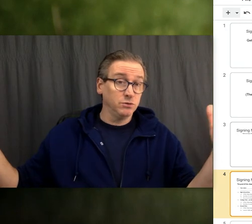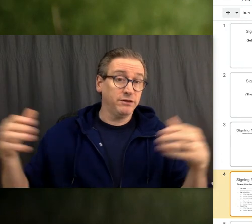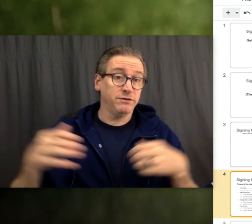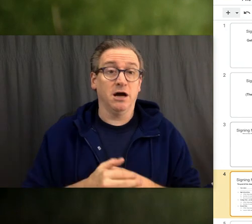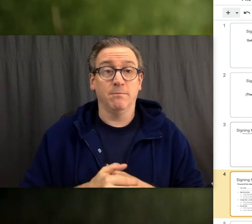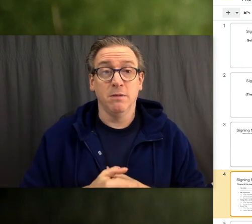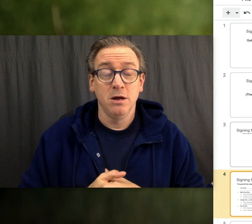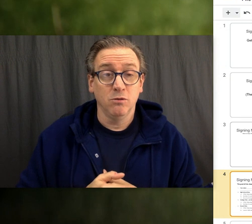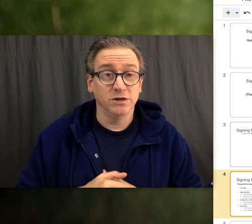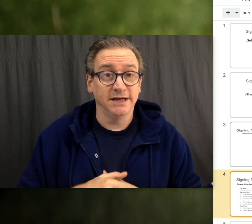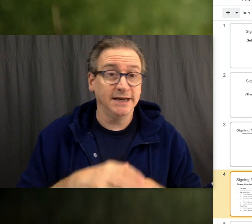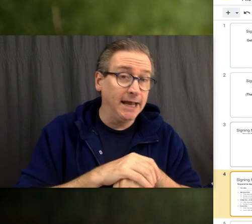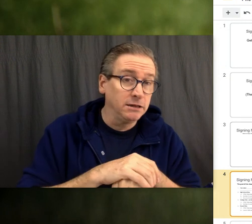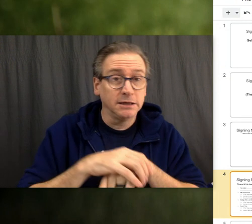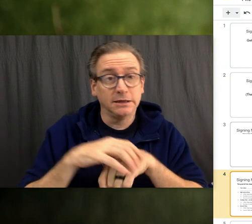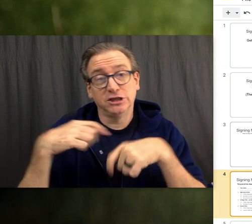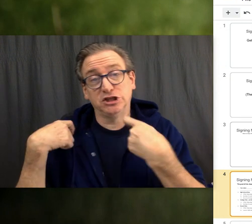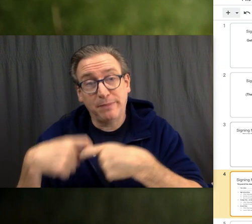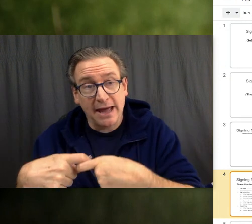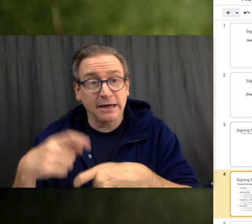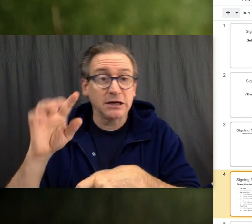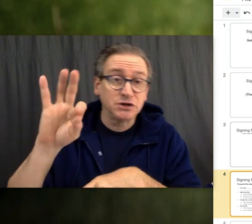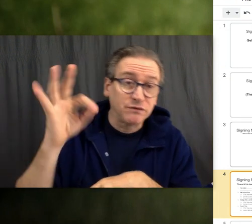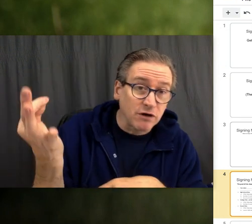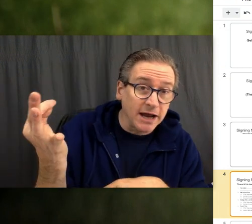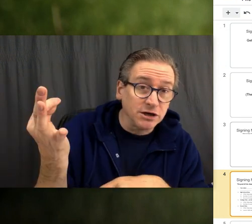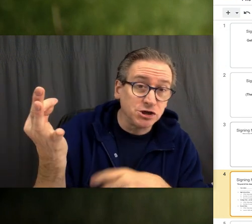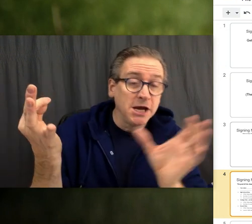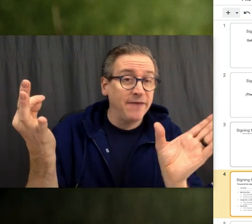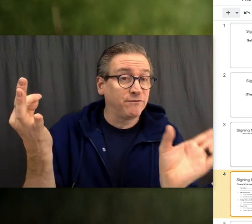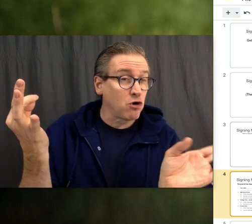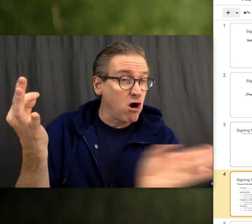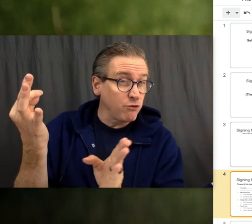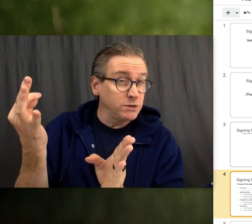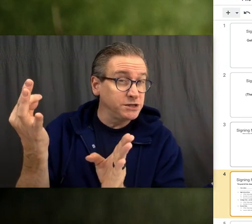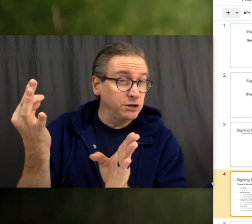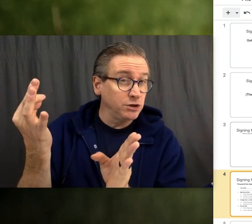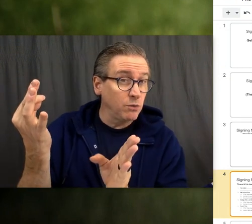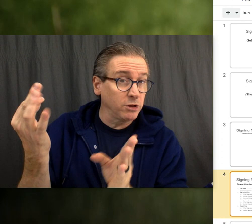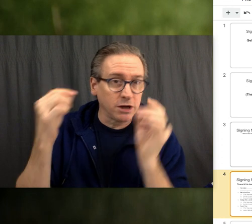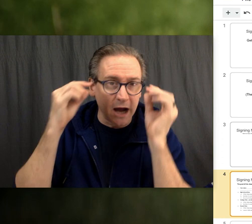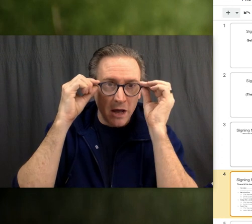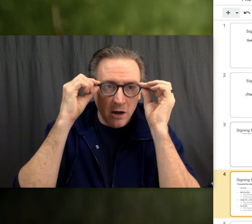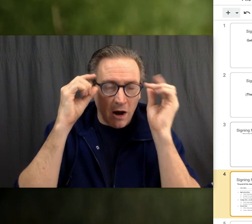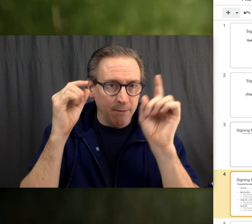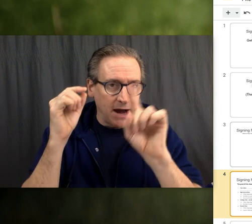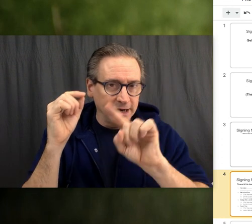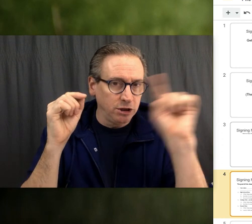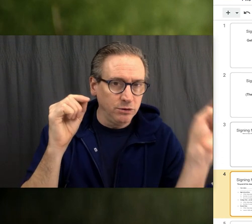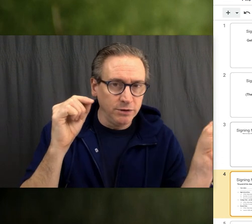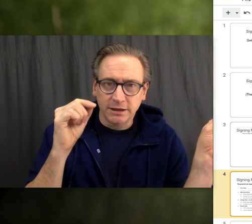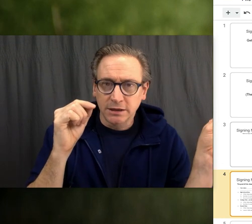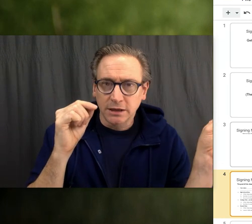house with? Was it English, Spanish, French? And if there are other ones that you want to look up,